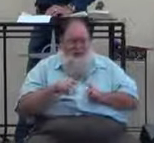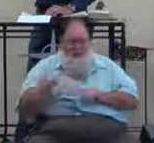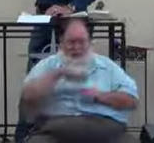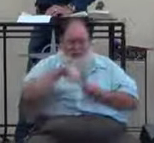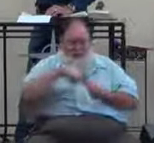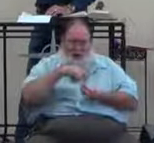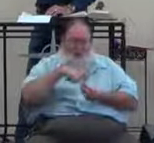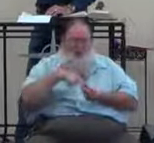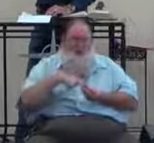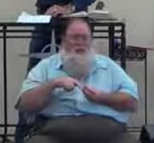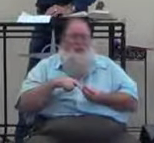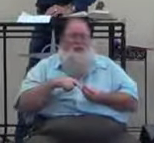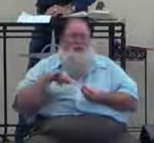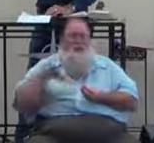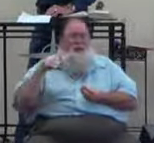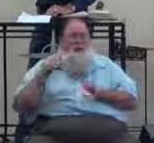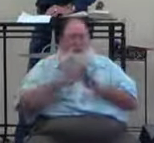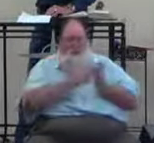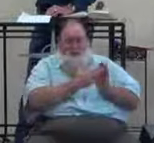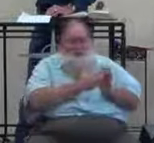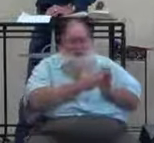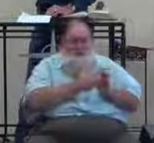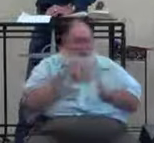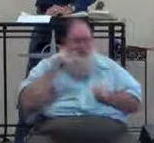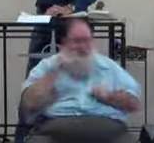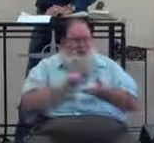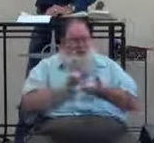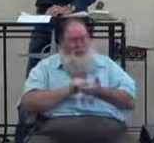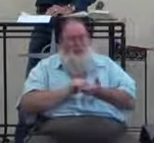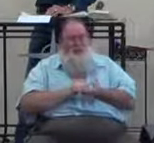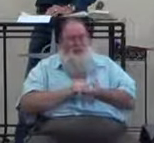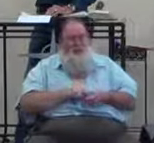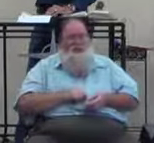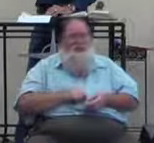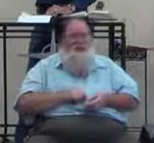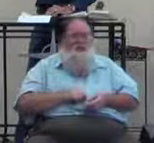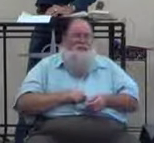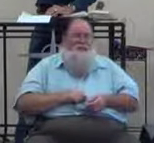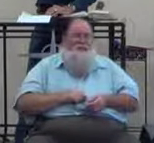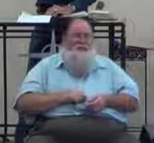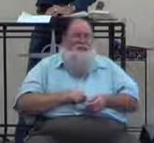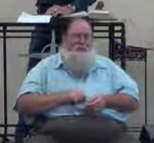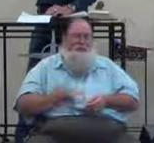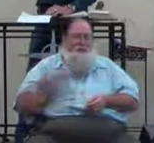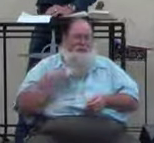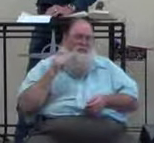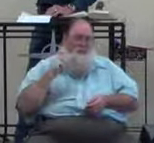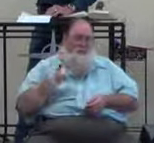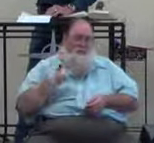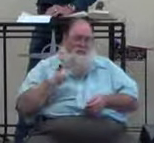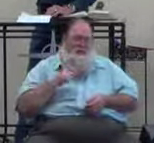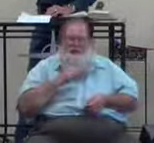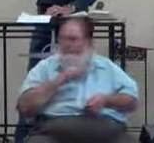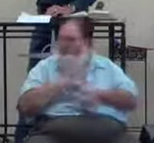And God allows discomfort to make us grow. I don't know about you, but I've been uncomfortable a whole lot in my